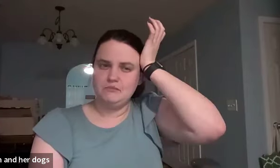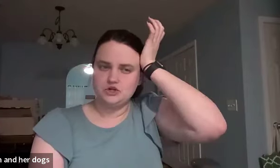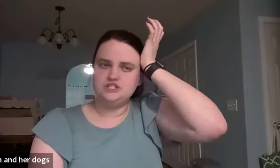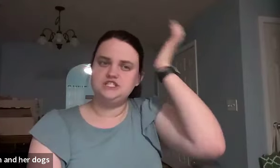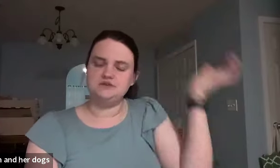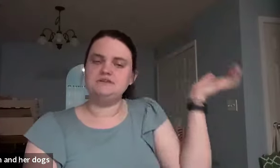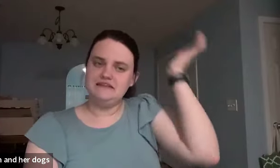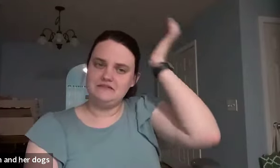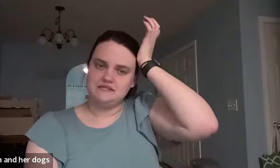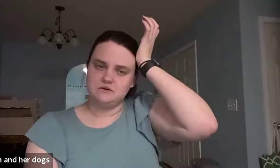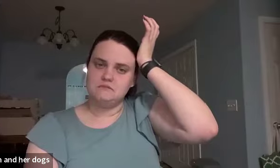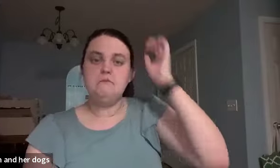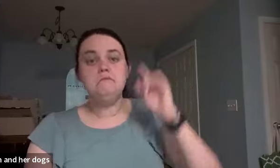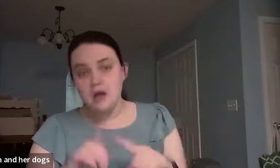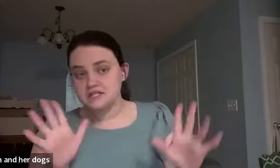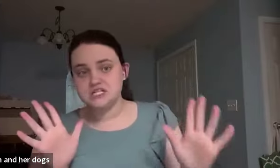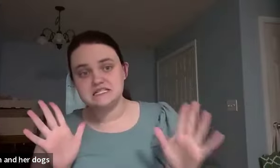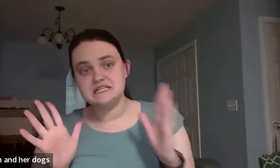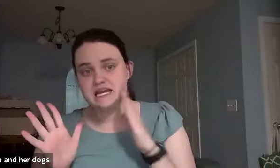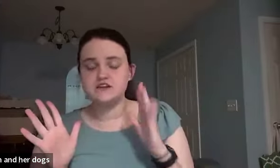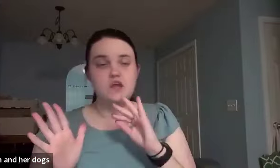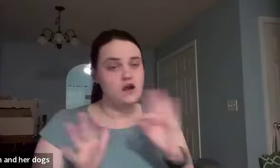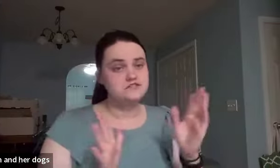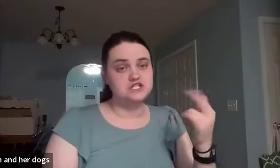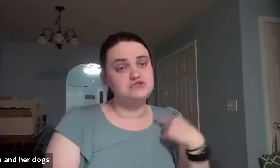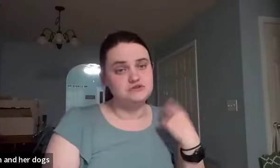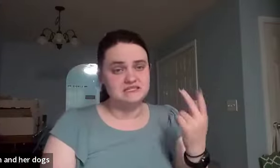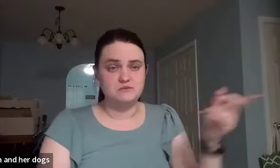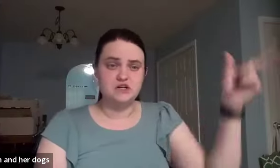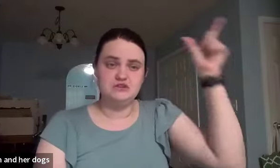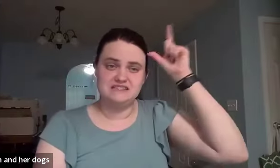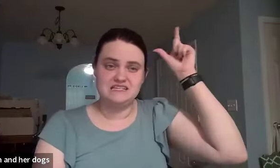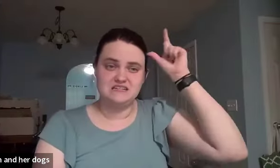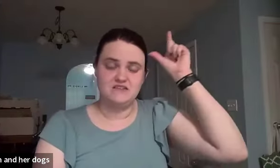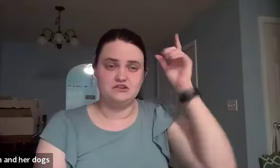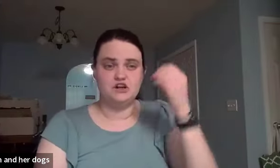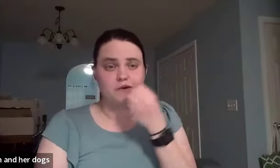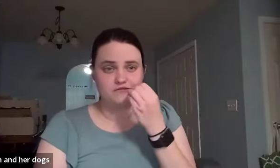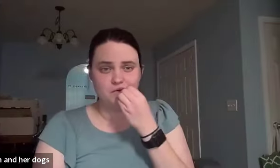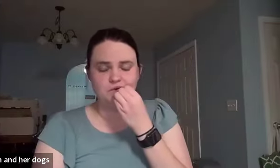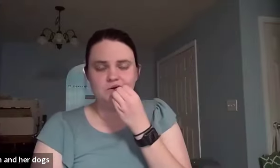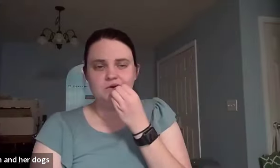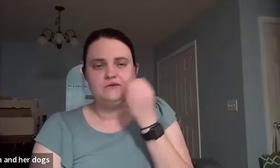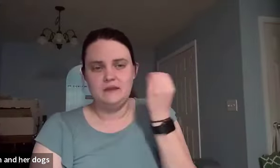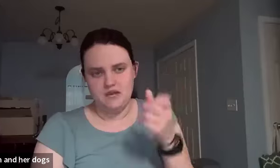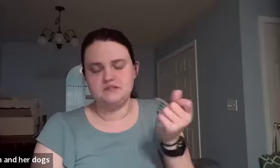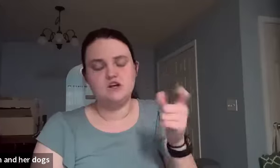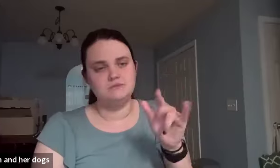see more generally this one. But just in case, on the off chance you do see someone who does this and then they're talking about food, they may be talking